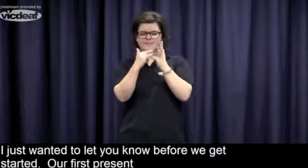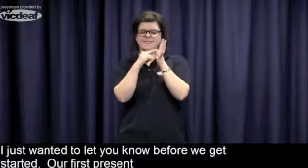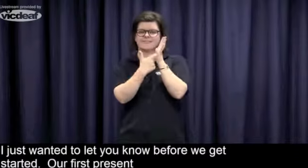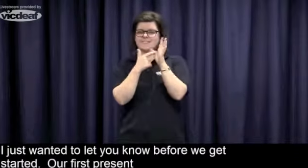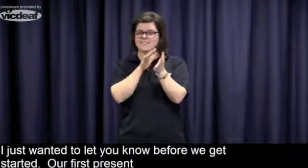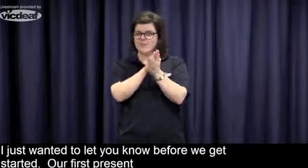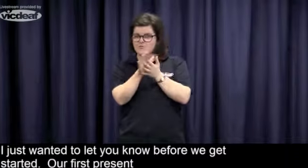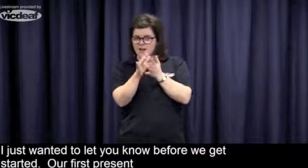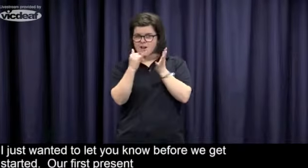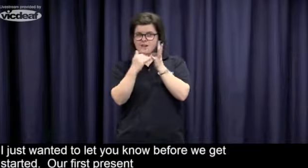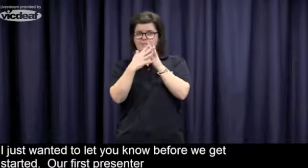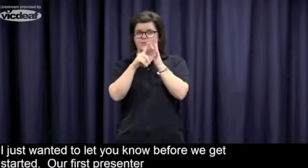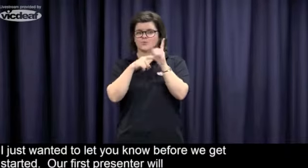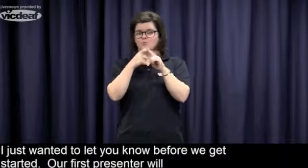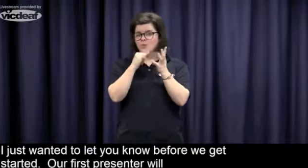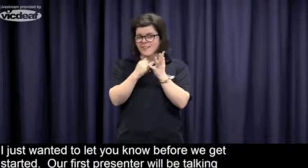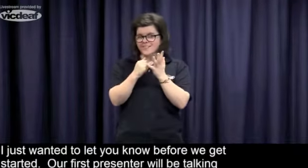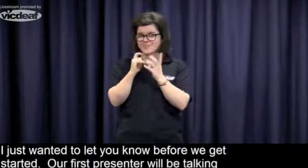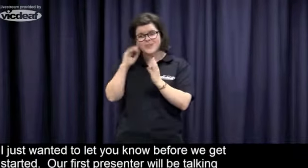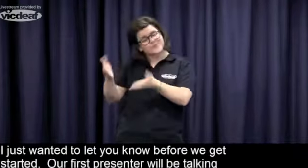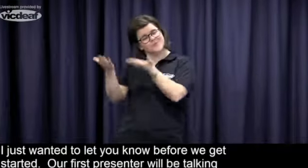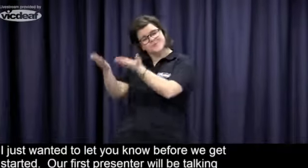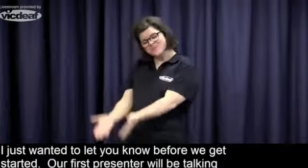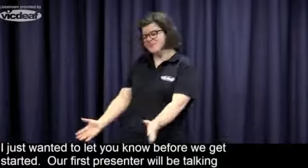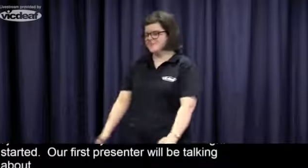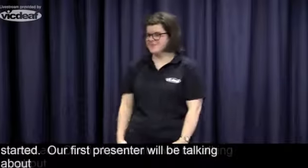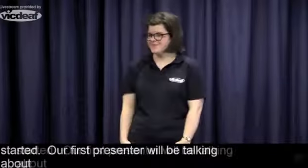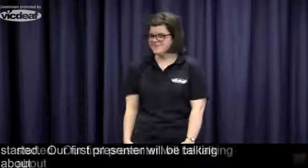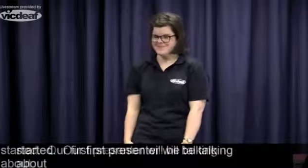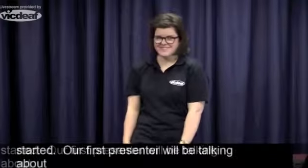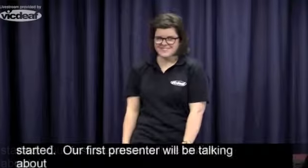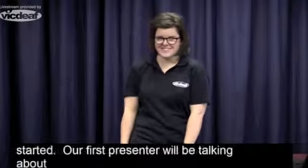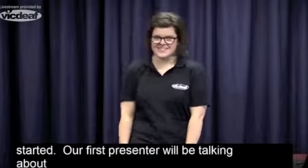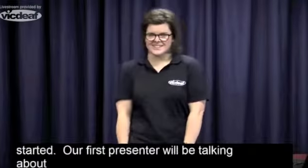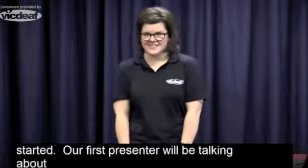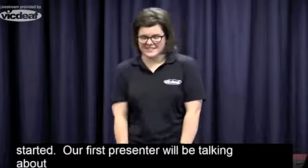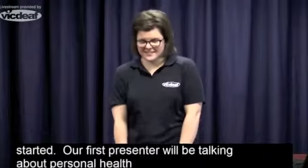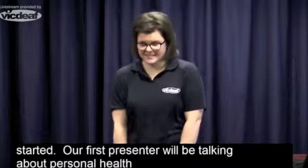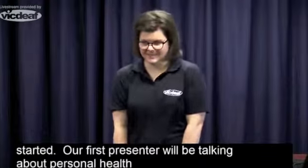will be talking about personal health is Sarah Swilks, and I'd like to invite her up onto the